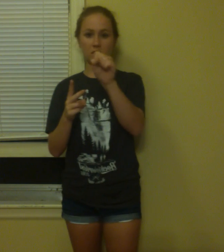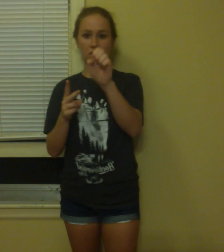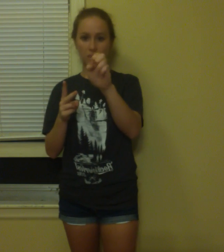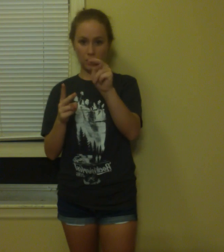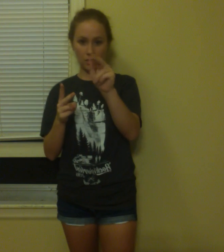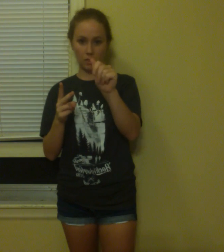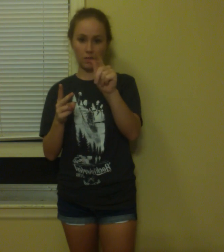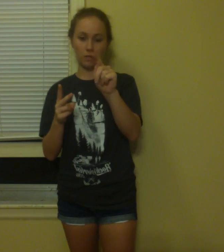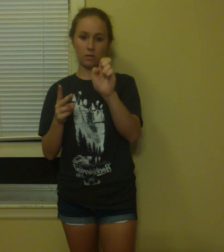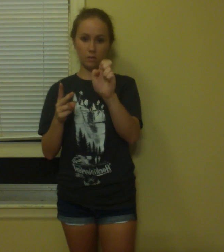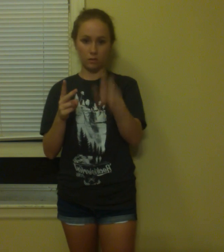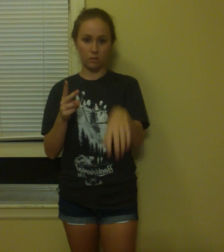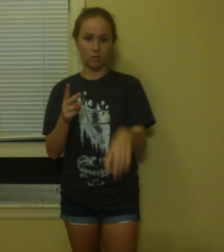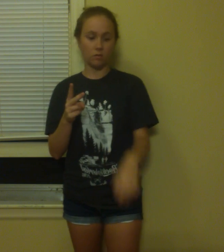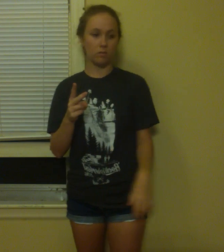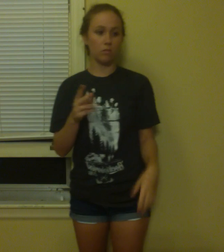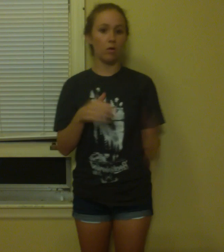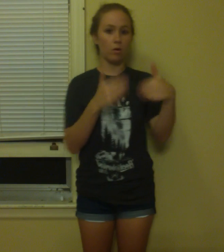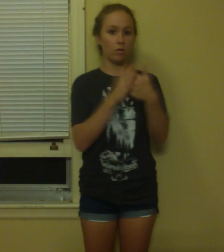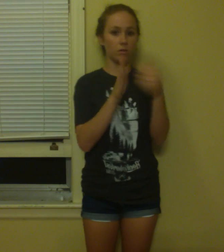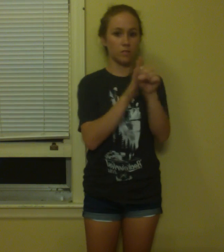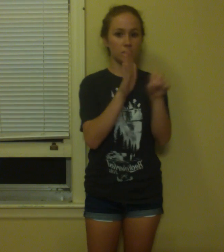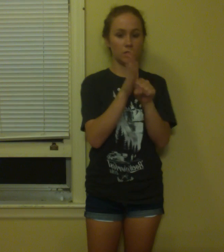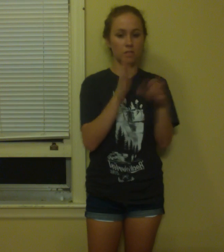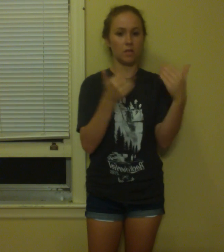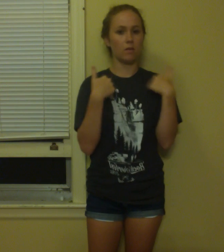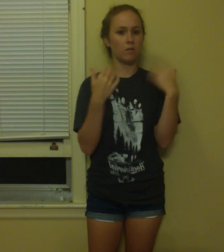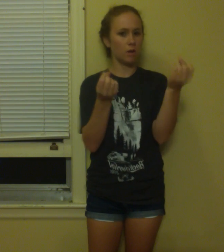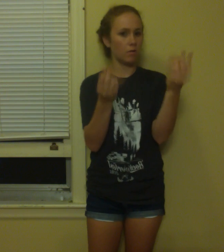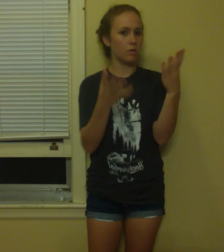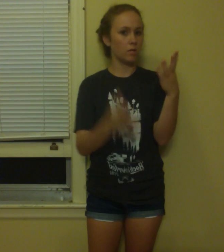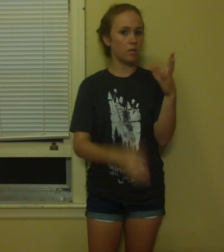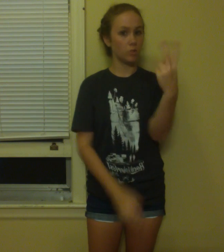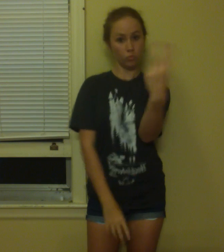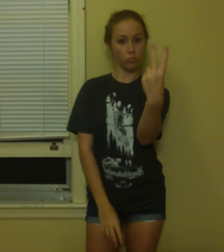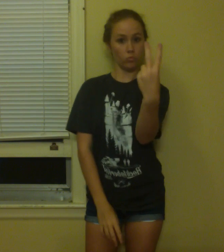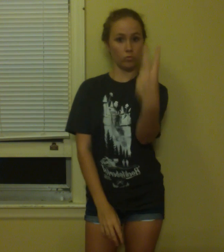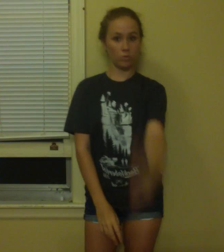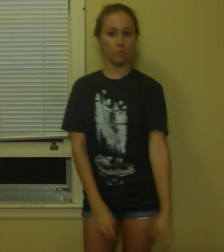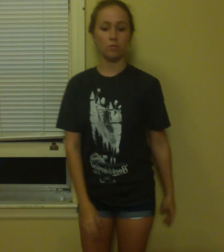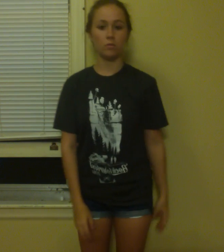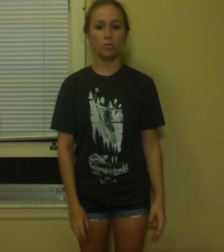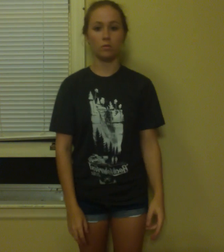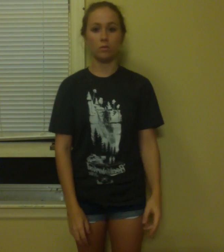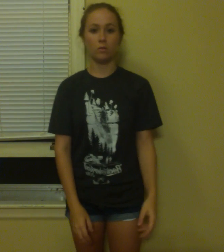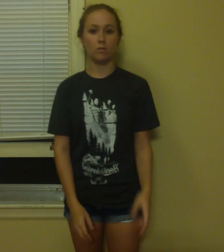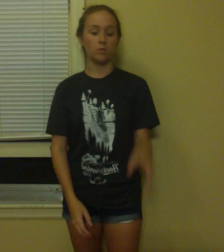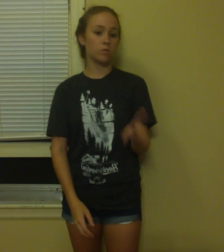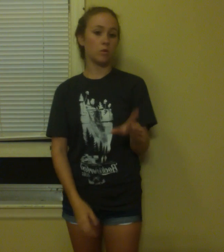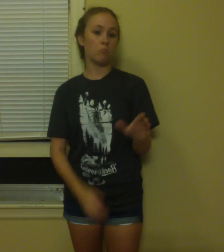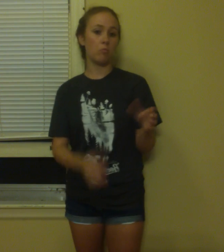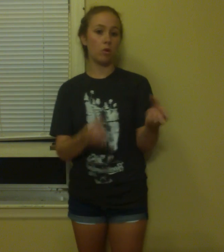have? Dos, right? We have 2 senators in each state for a grand total of 100